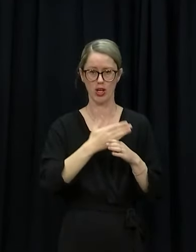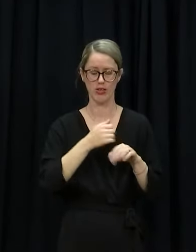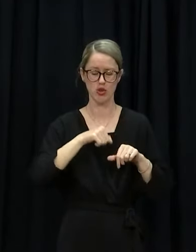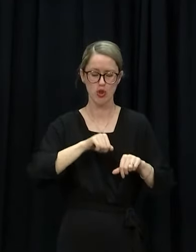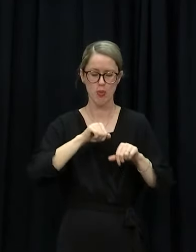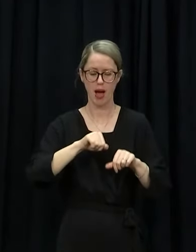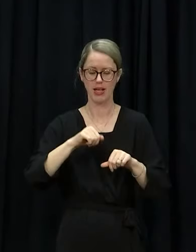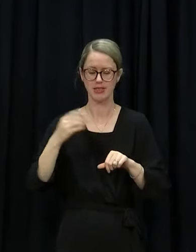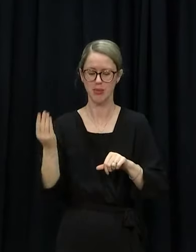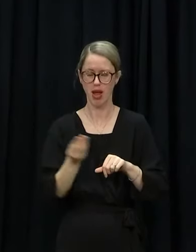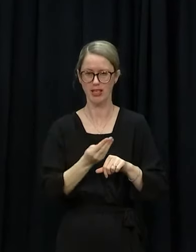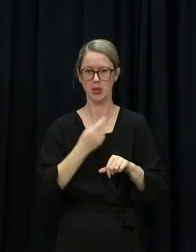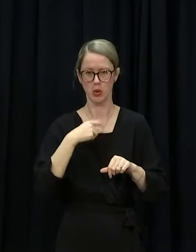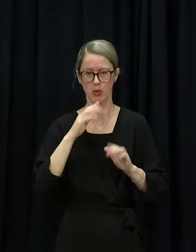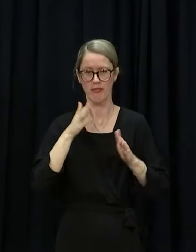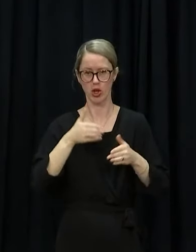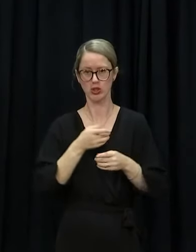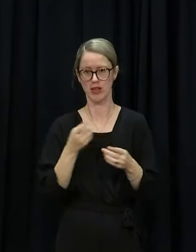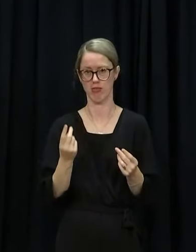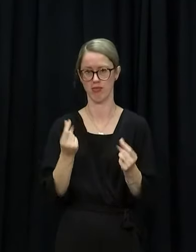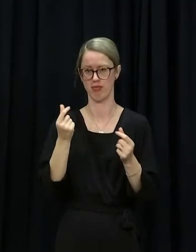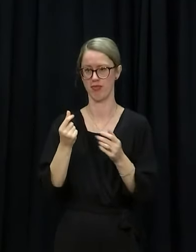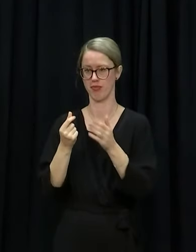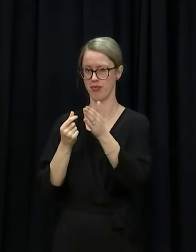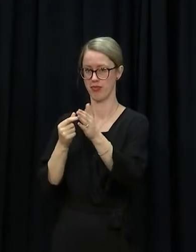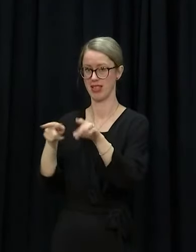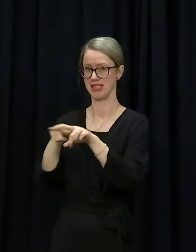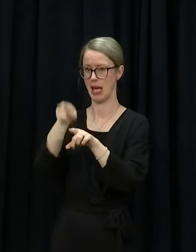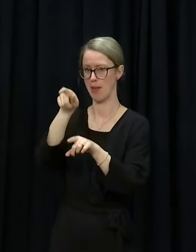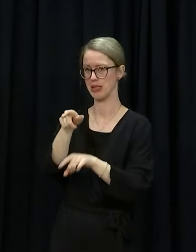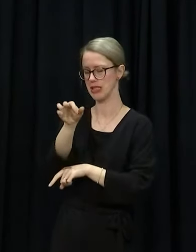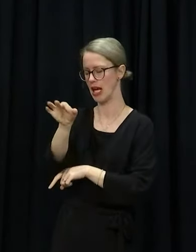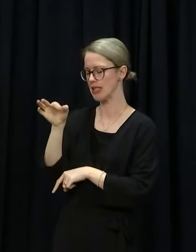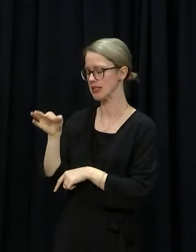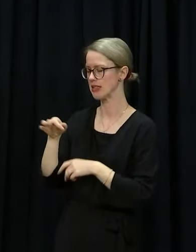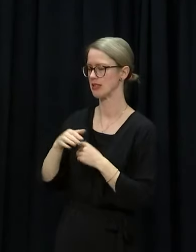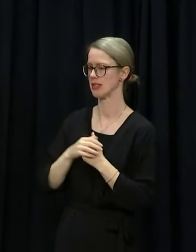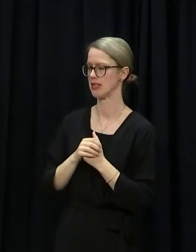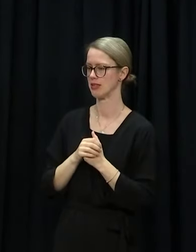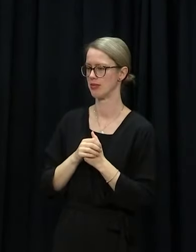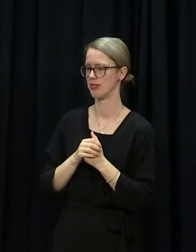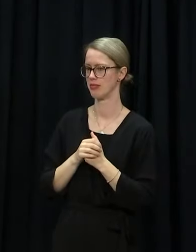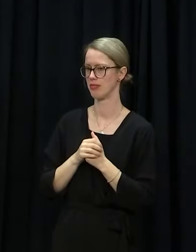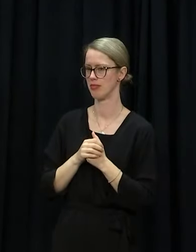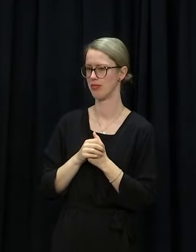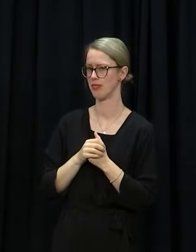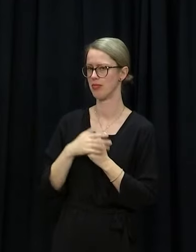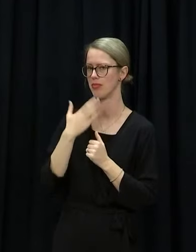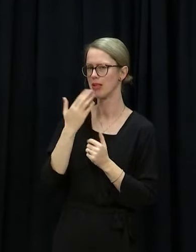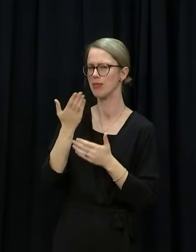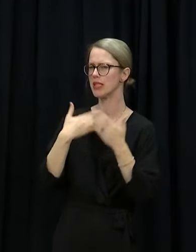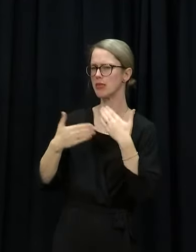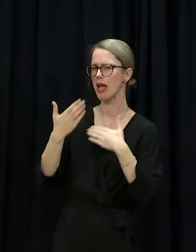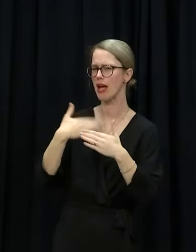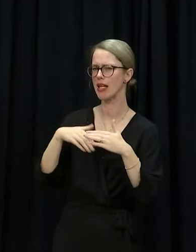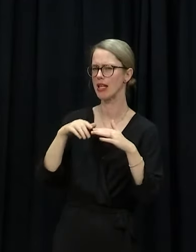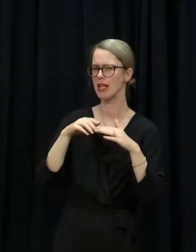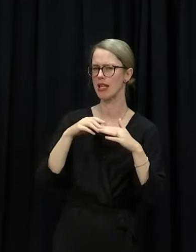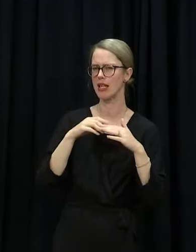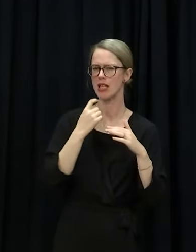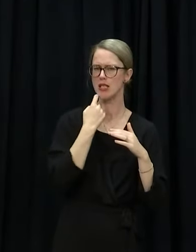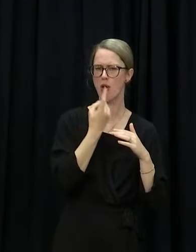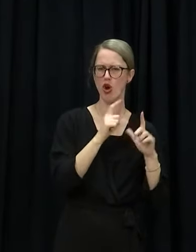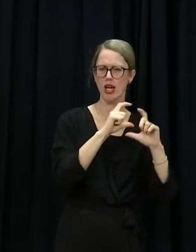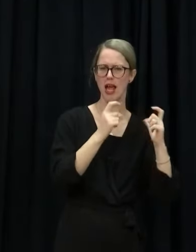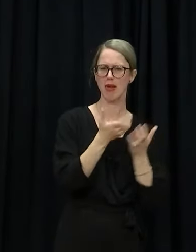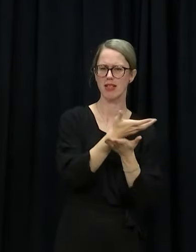our supermarket And network. can you give us a brief overview of what it is that maybe Dr. Bluefield can expand on what it is the Cabinet will be assessing when it